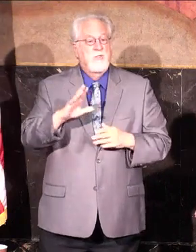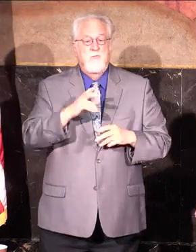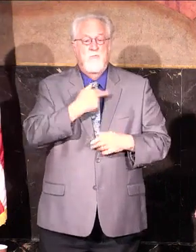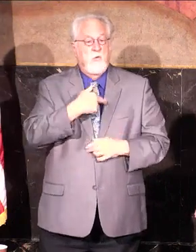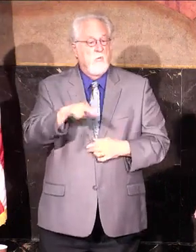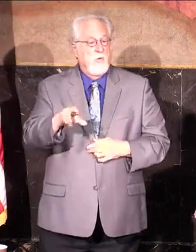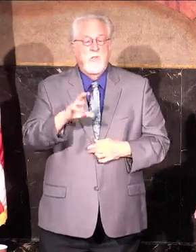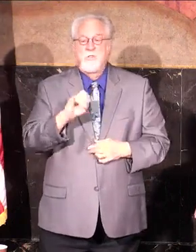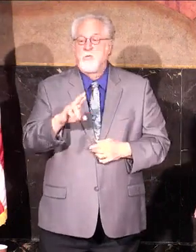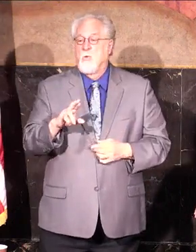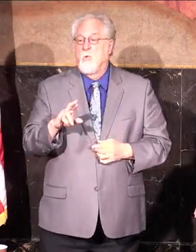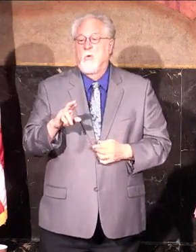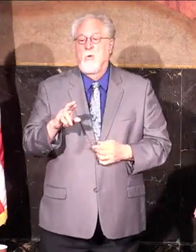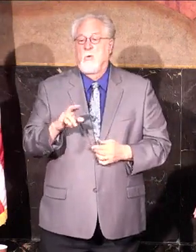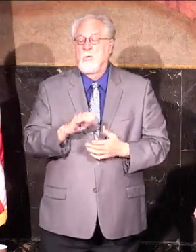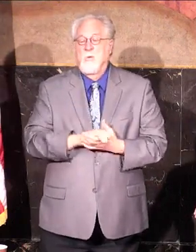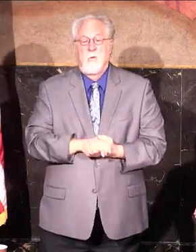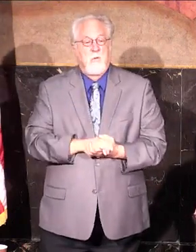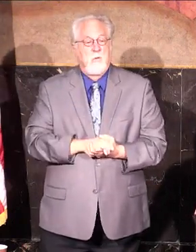denomination or